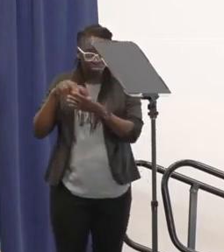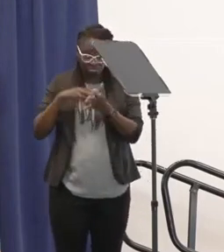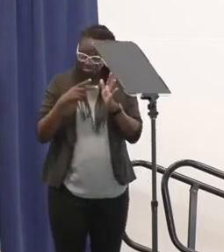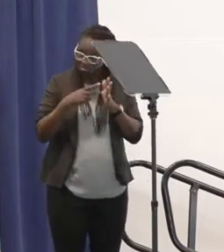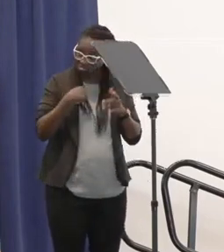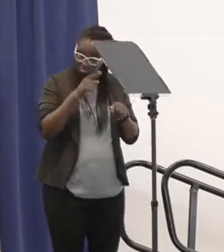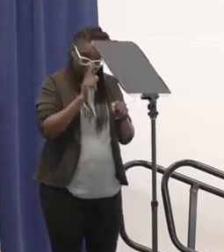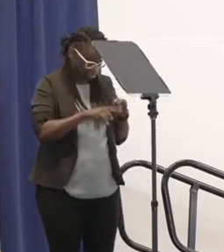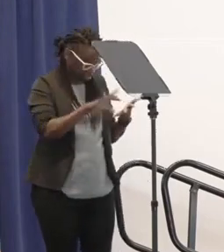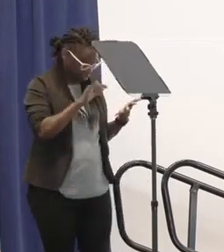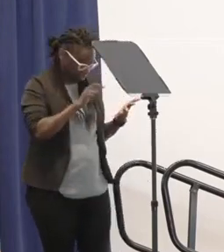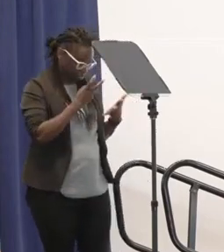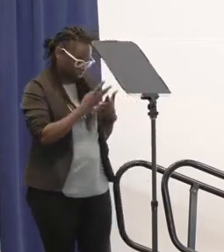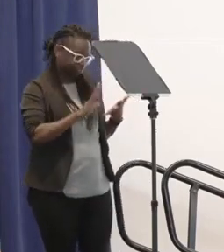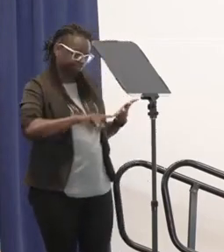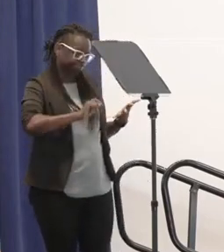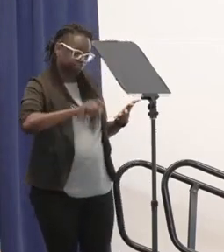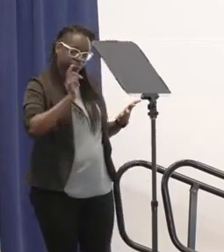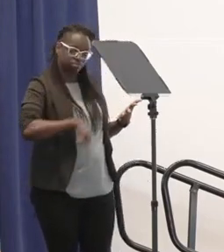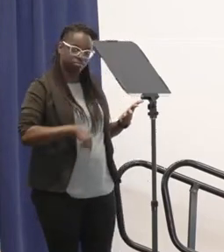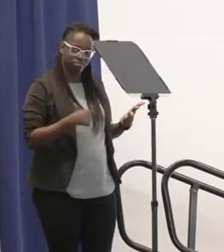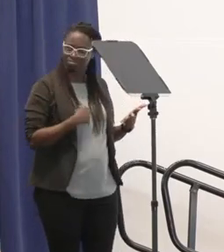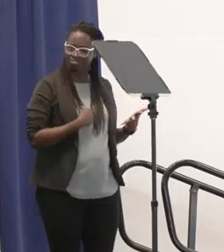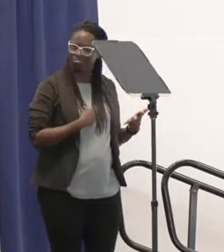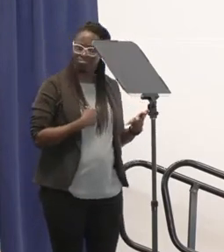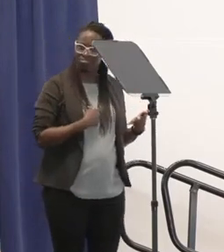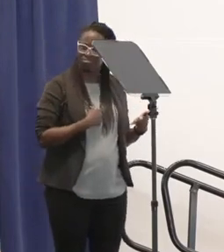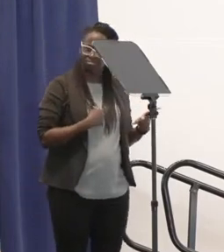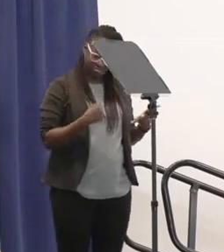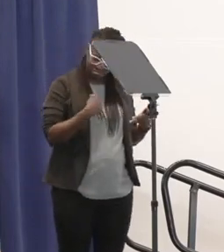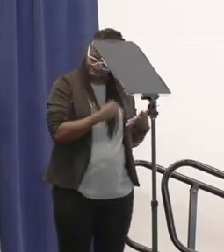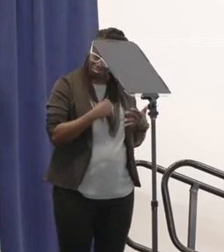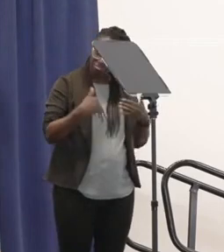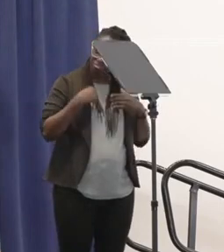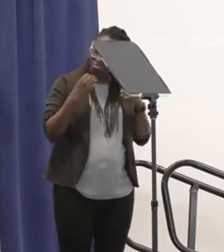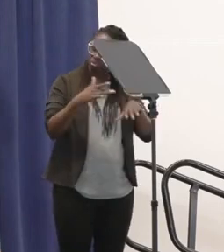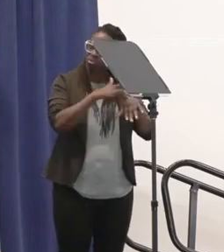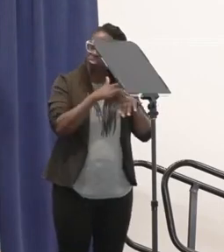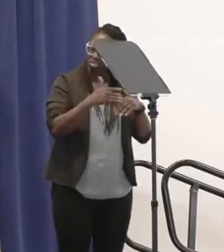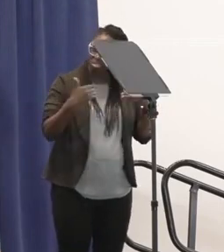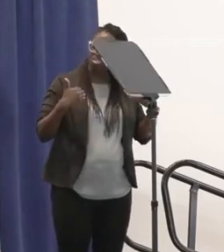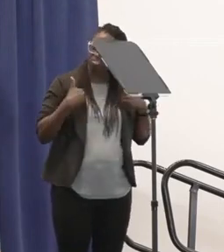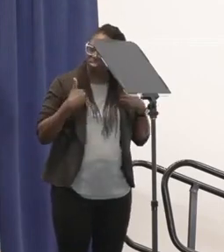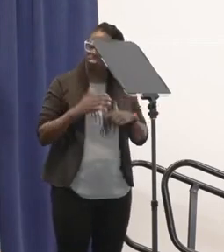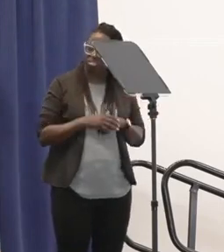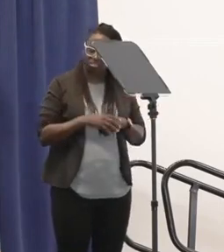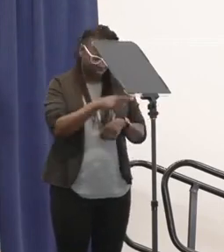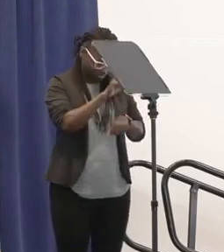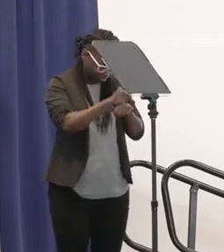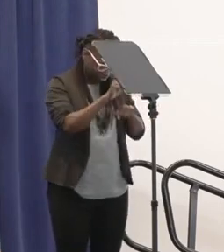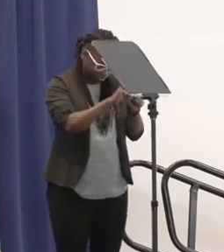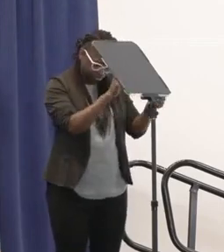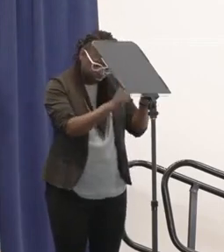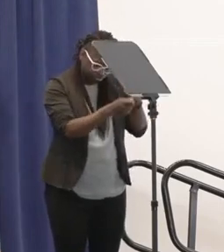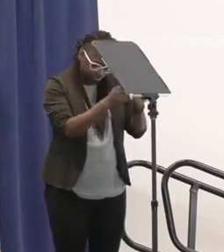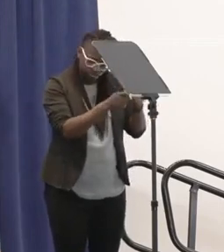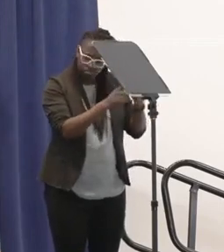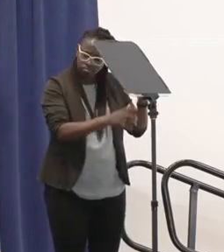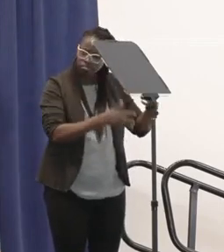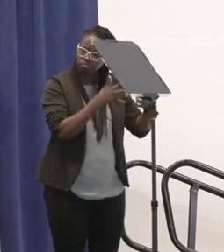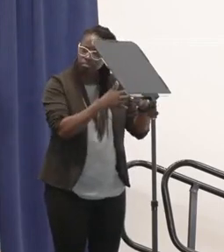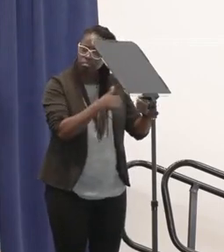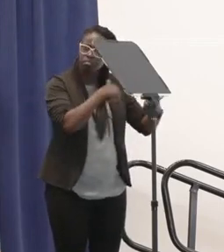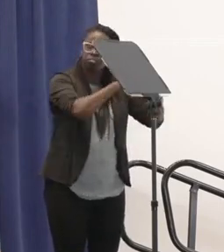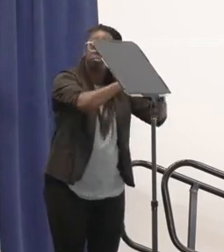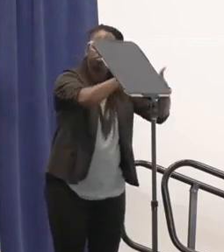course, to issue this joint guidance in the education context to support these efforts. The guidance builds upon